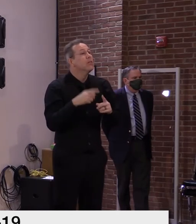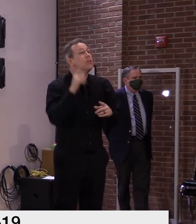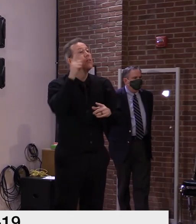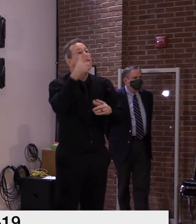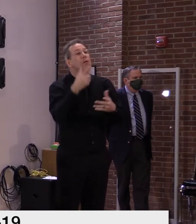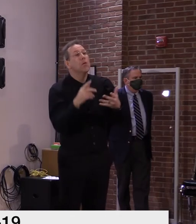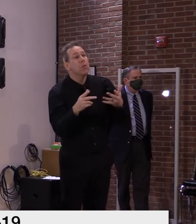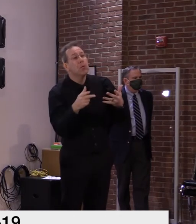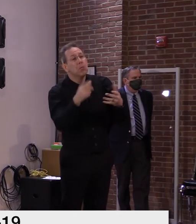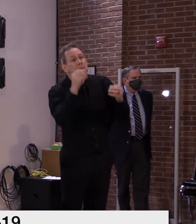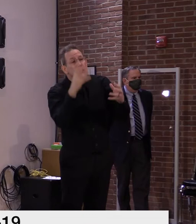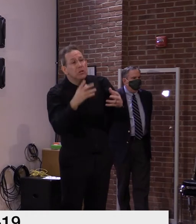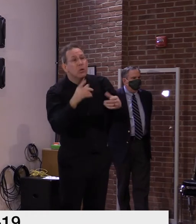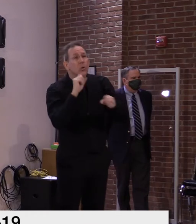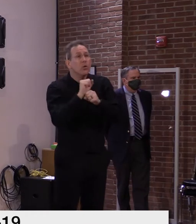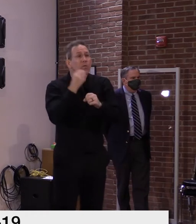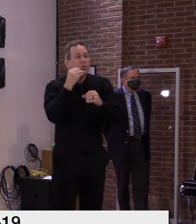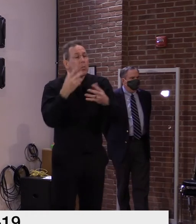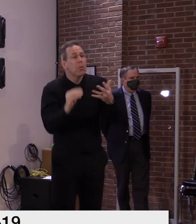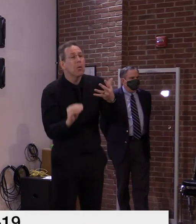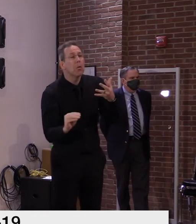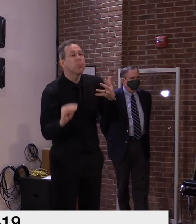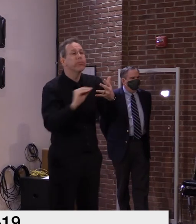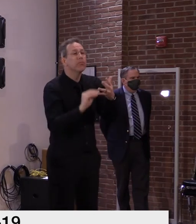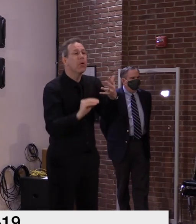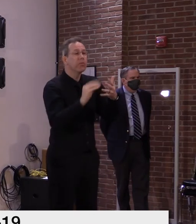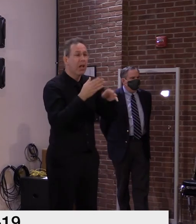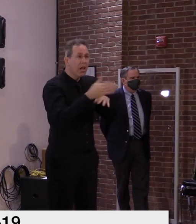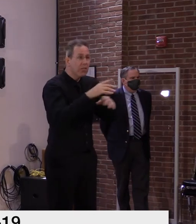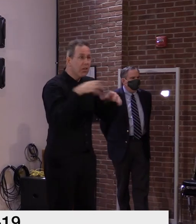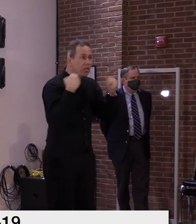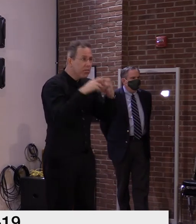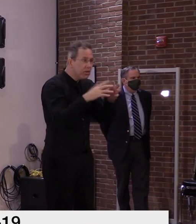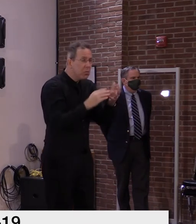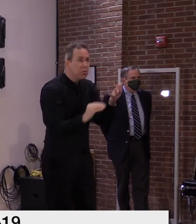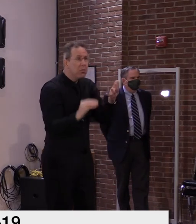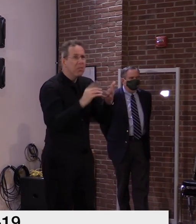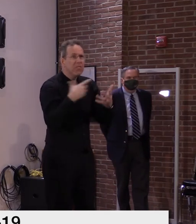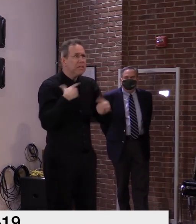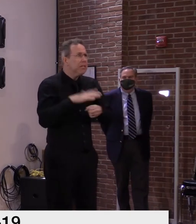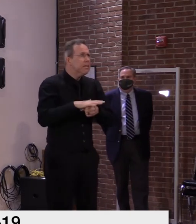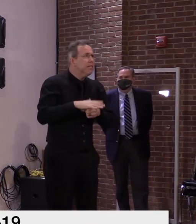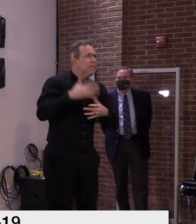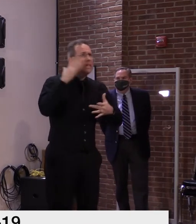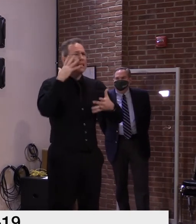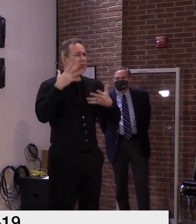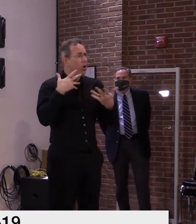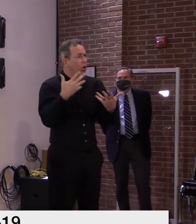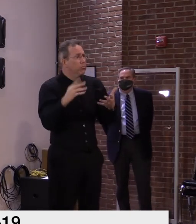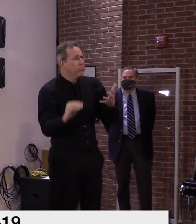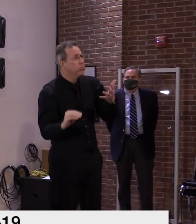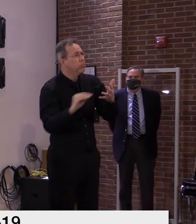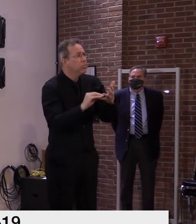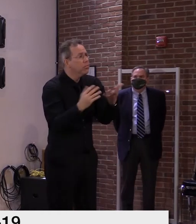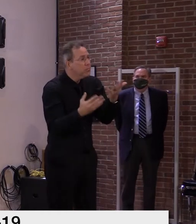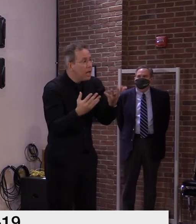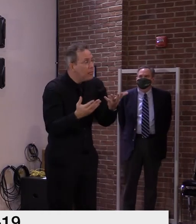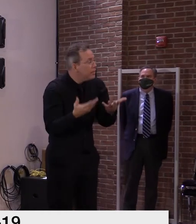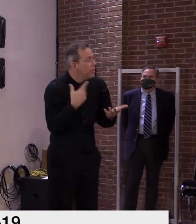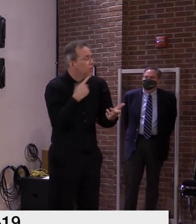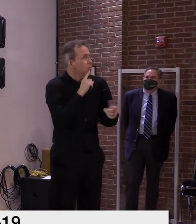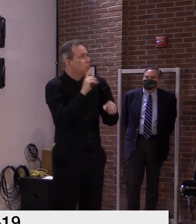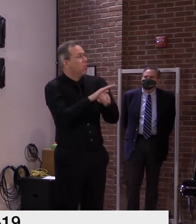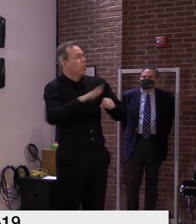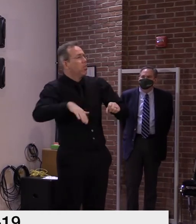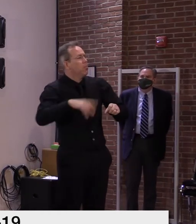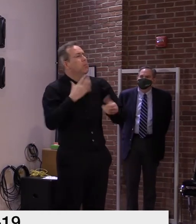reduces that apprehension and gets our kids back into school then we may have to do that. But we're going to have to go a